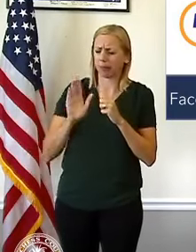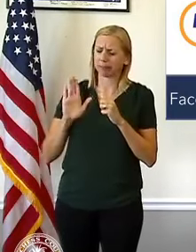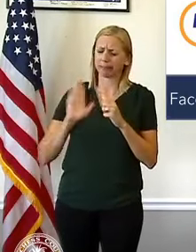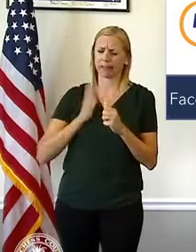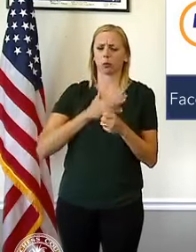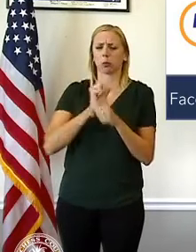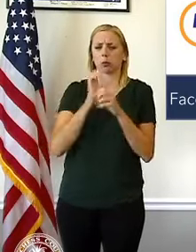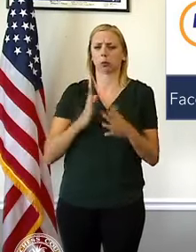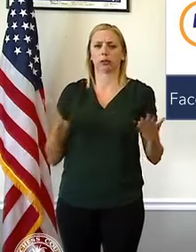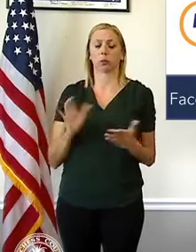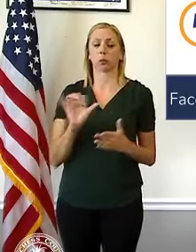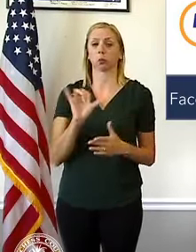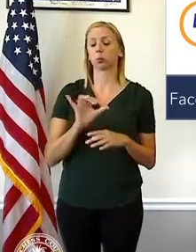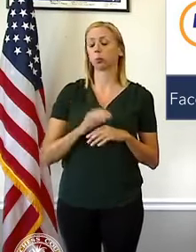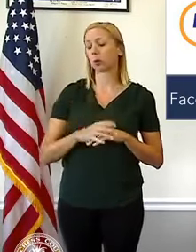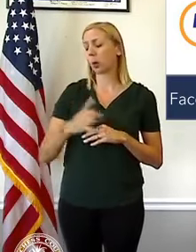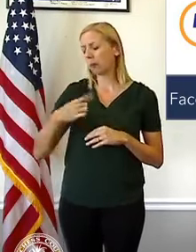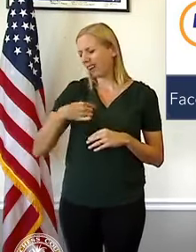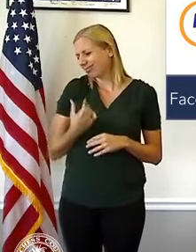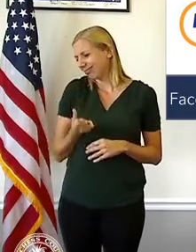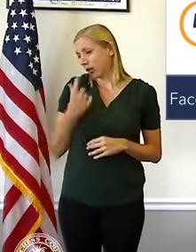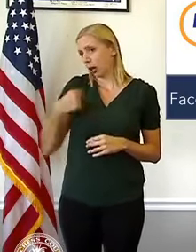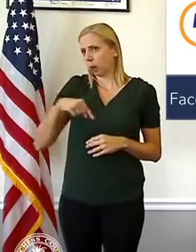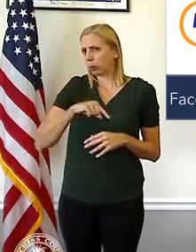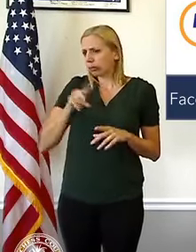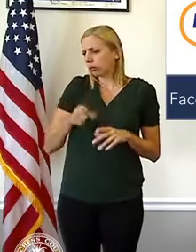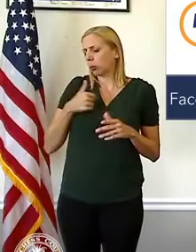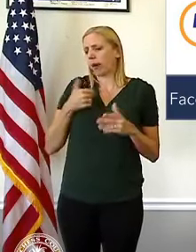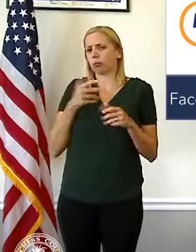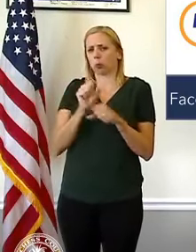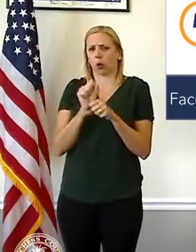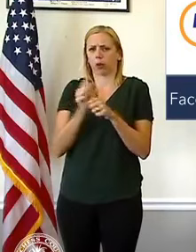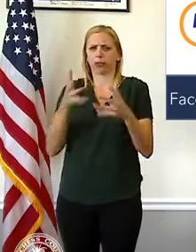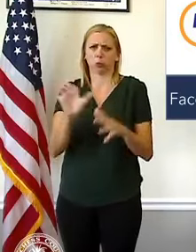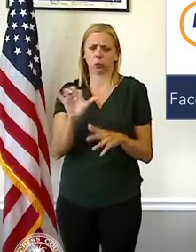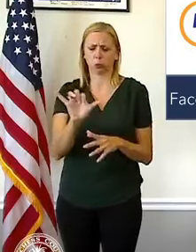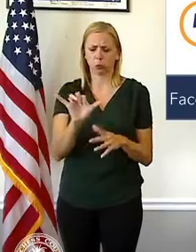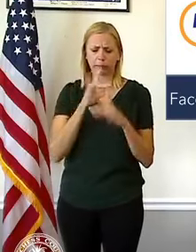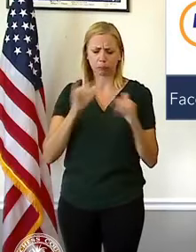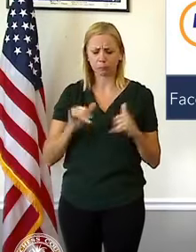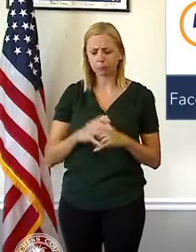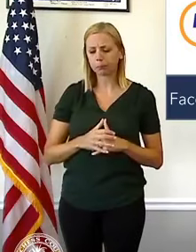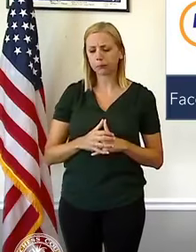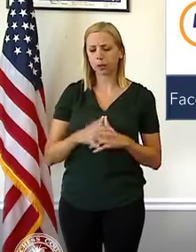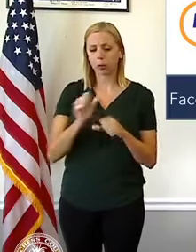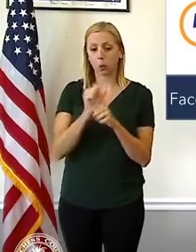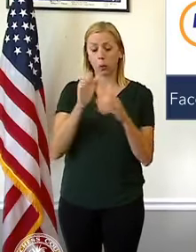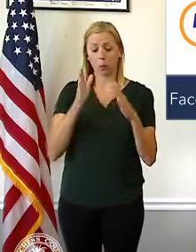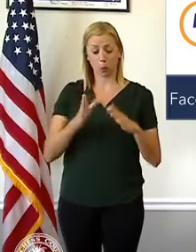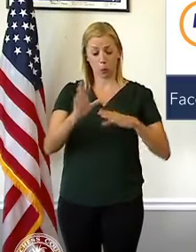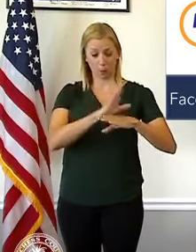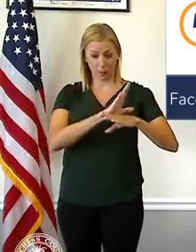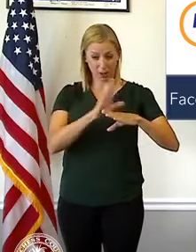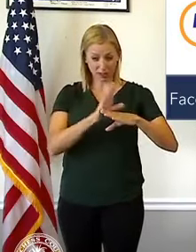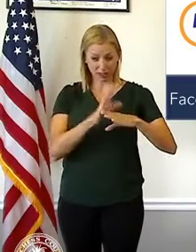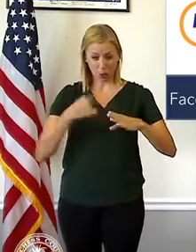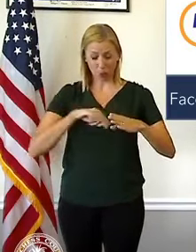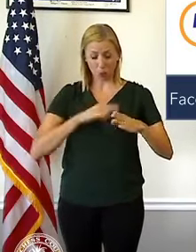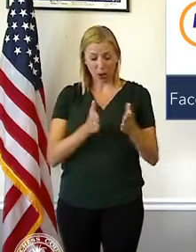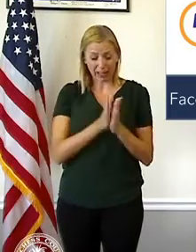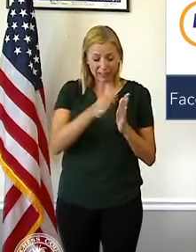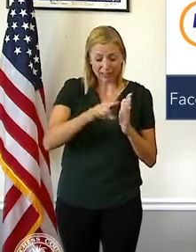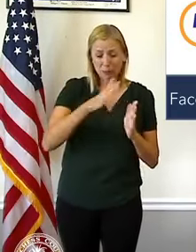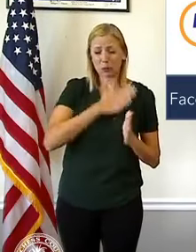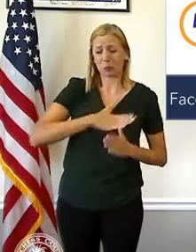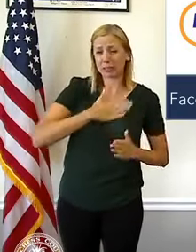employees, but have the expectation that the work still gets done. So employers are asked to be as accommodating